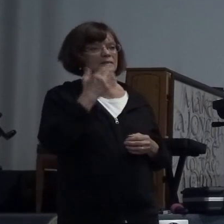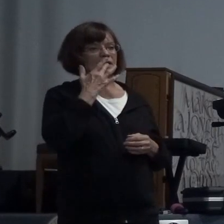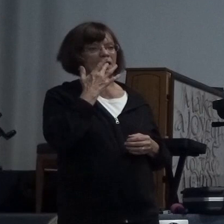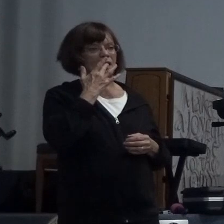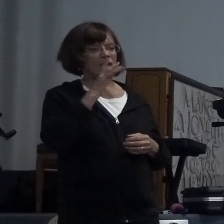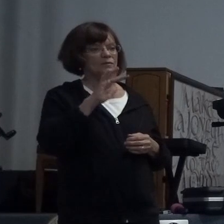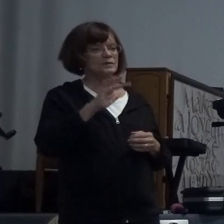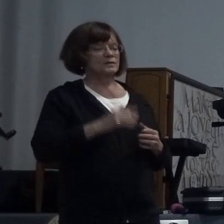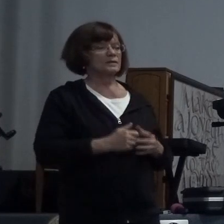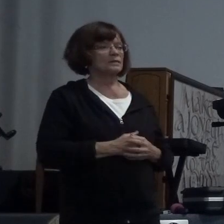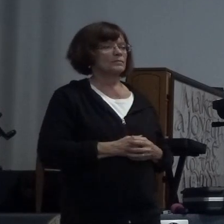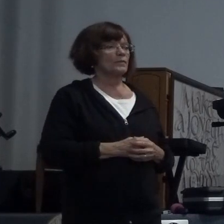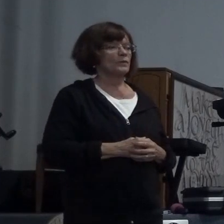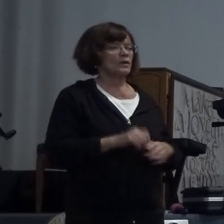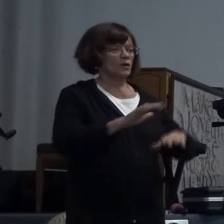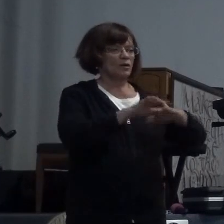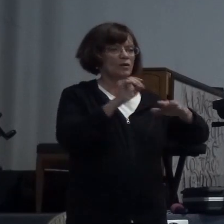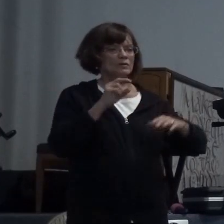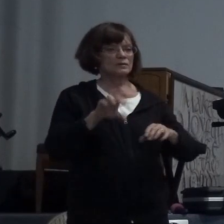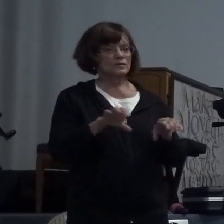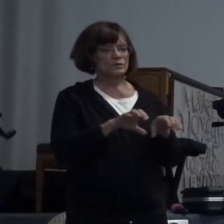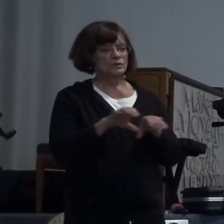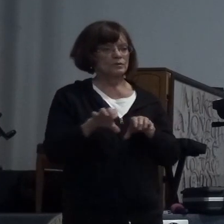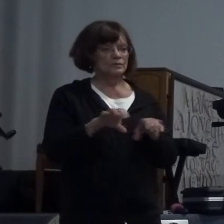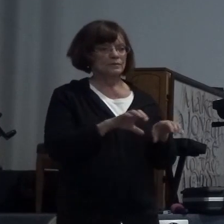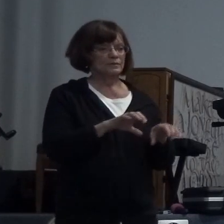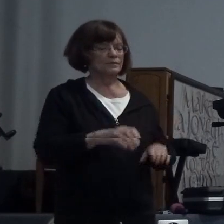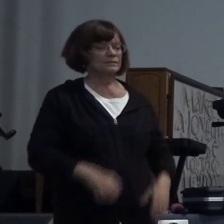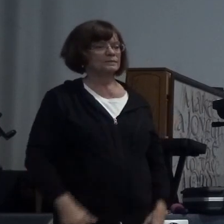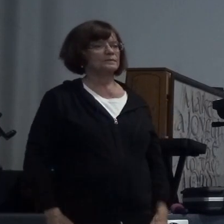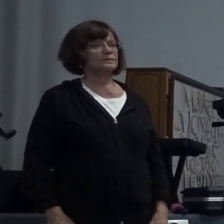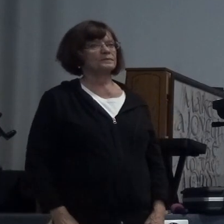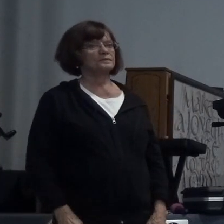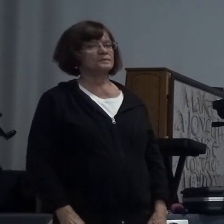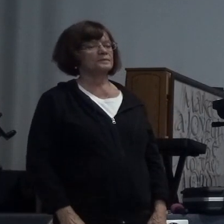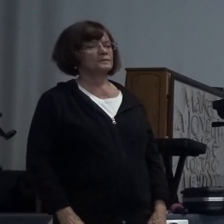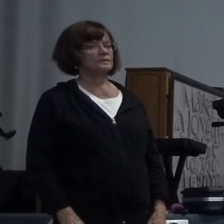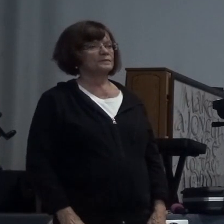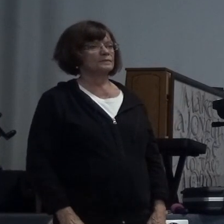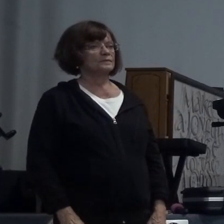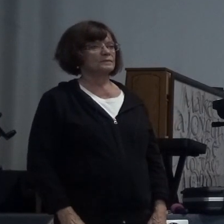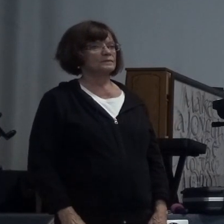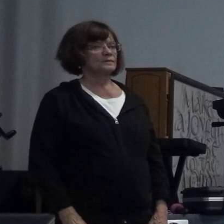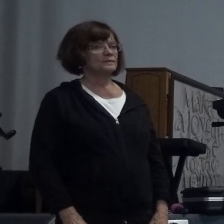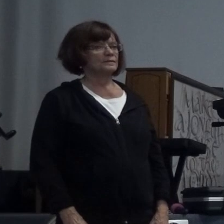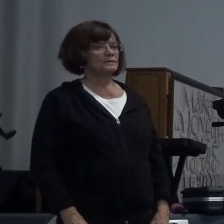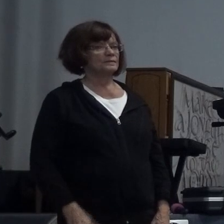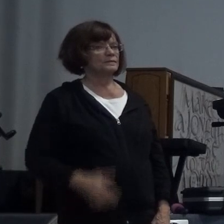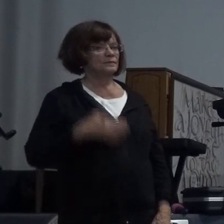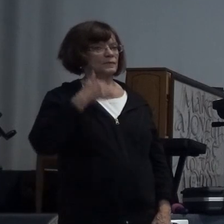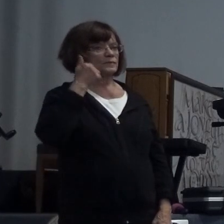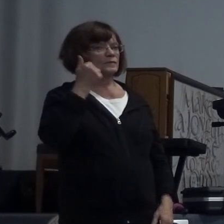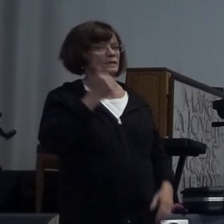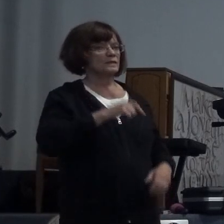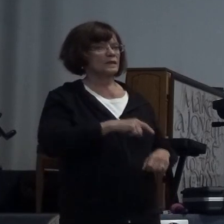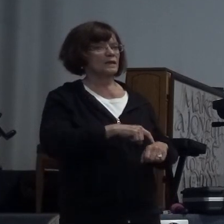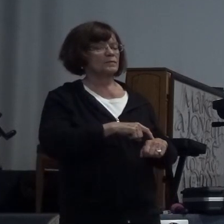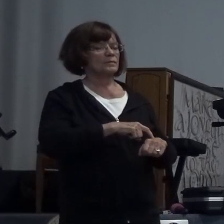do, but that's what we're called to do. We're called to do that, so. Most of the time, forgiveness